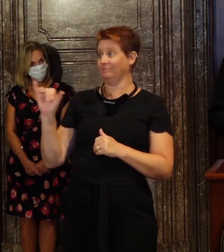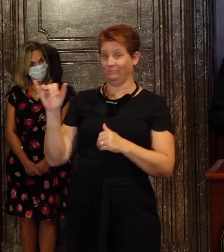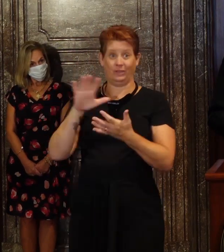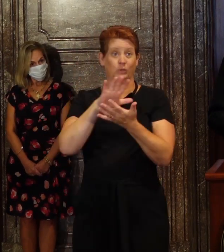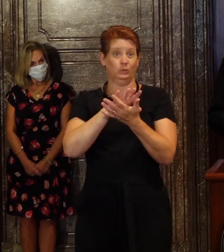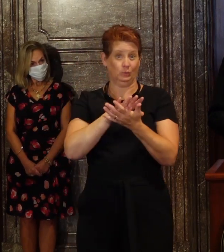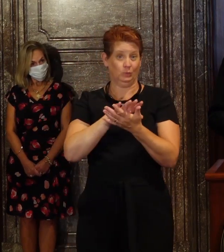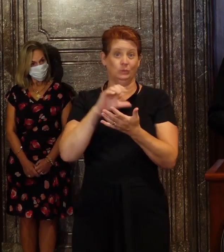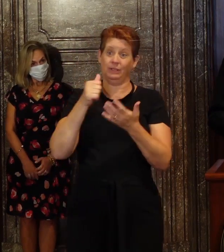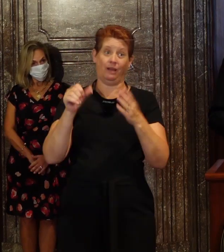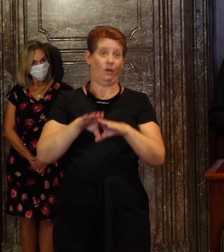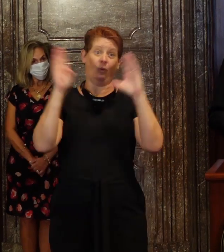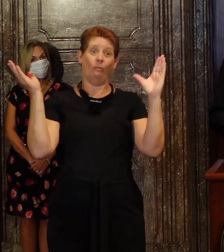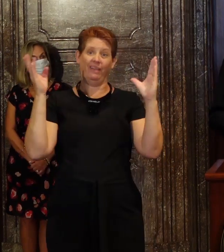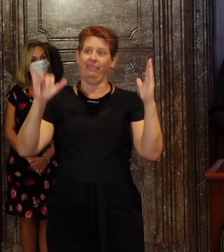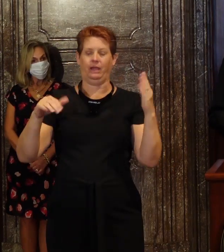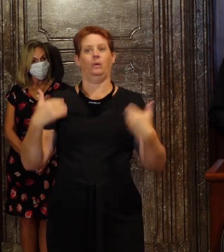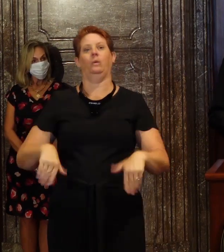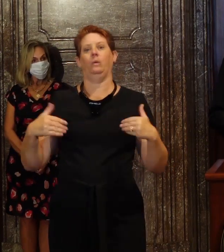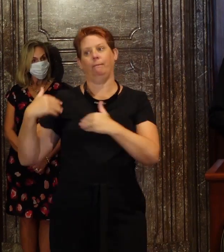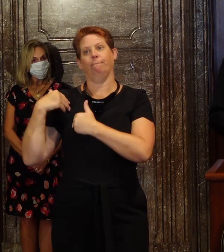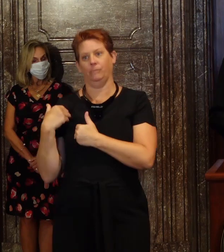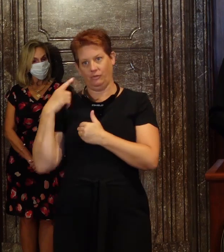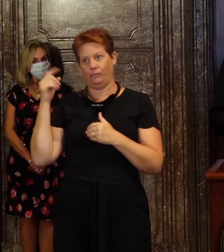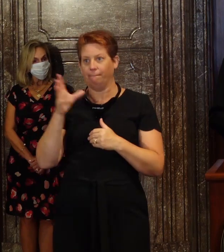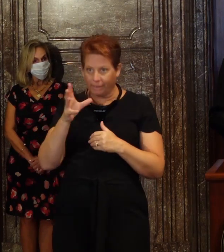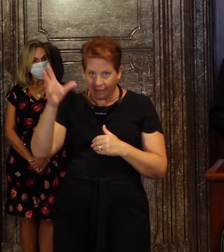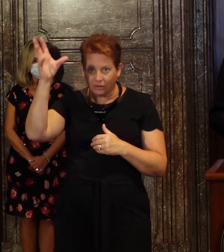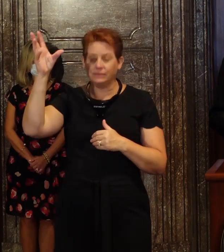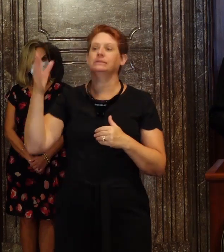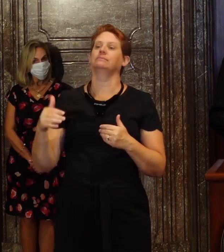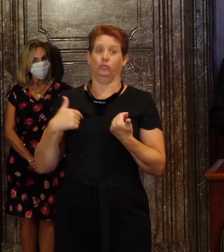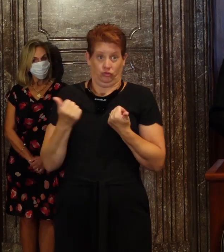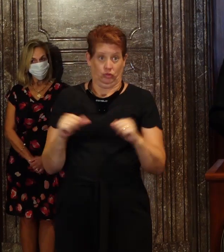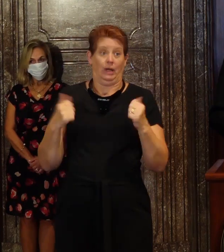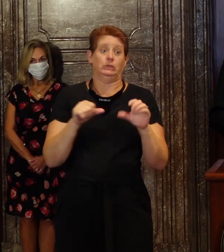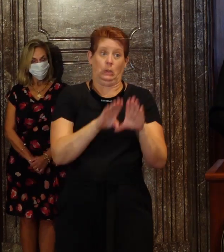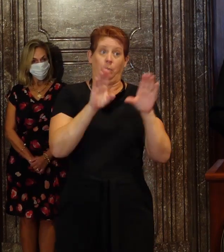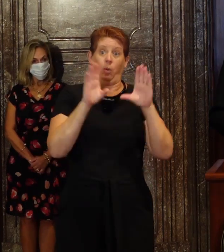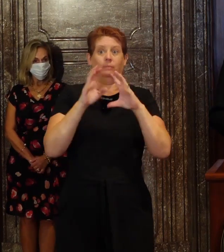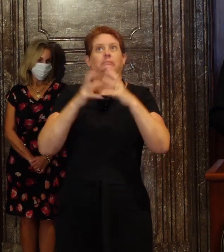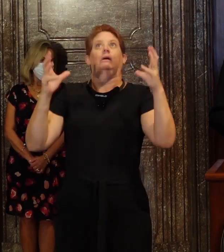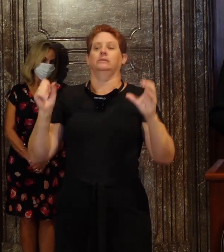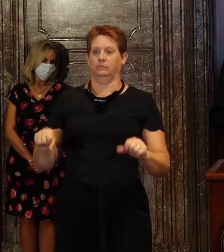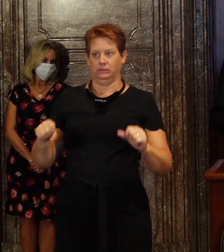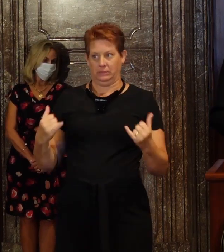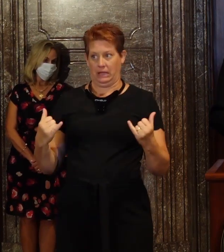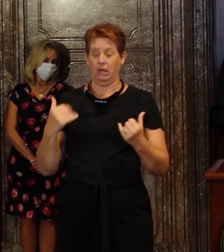not being open have been a burden on many parents, and as we're trying to open them back up as much as we can now, and that